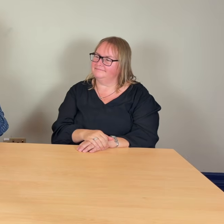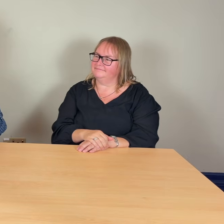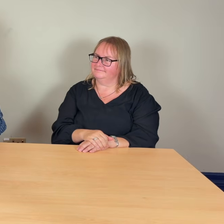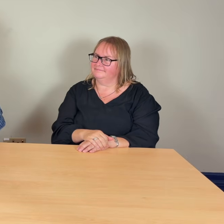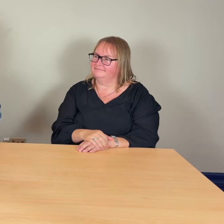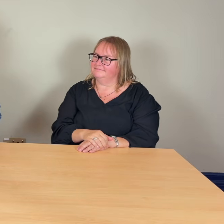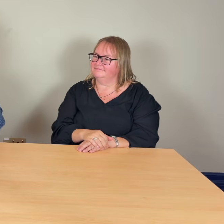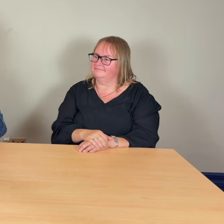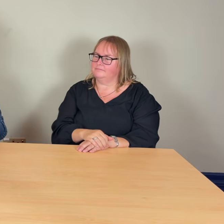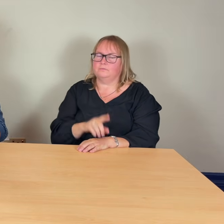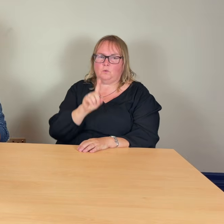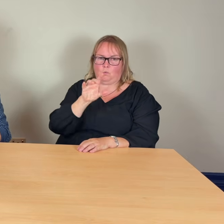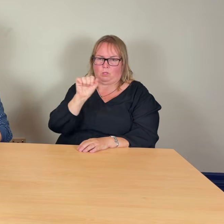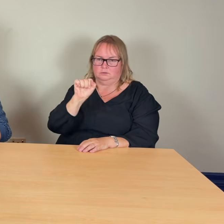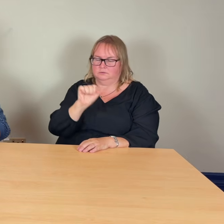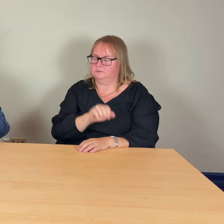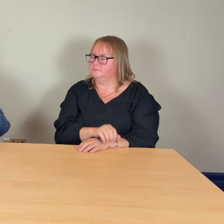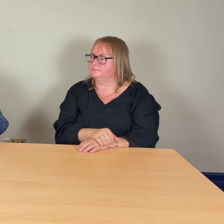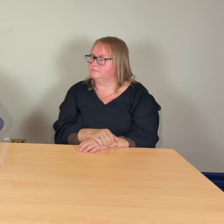Now I'm going to pop this to one side.